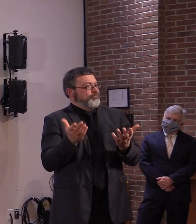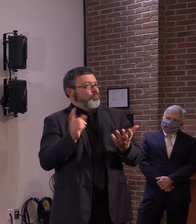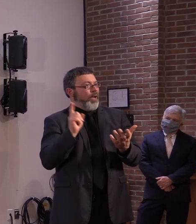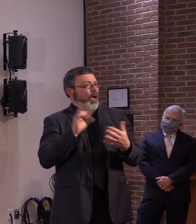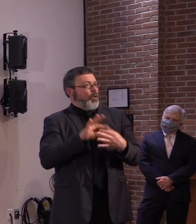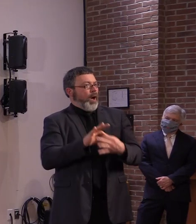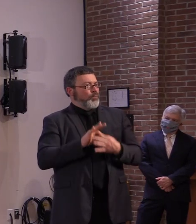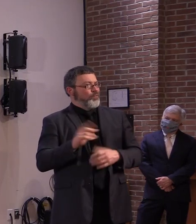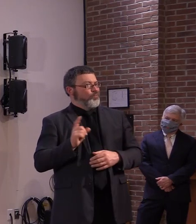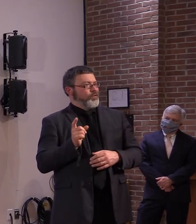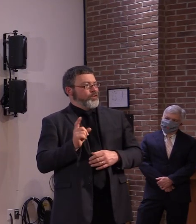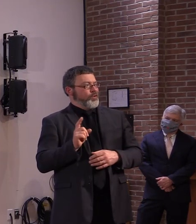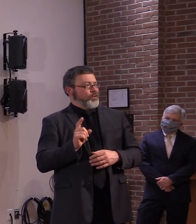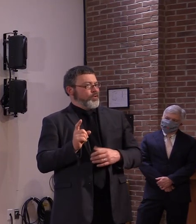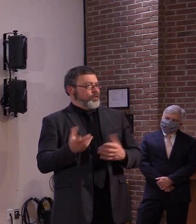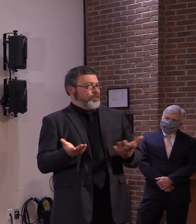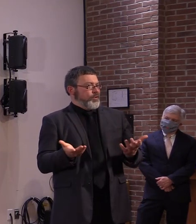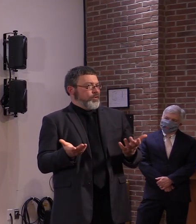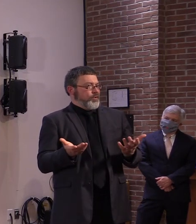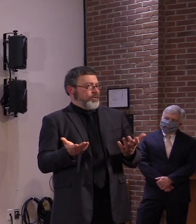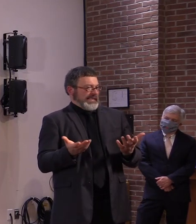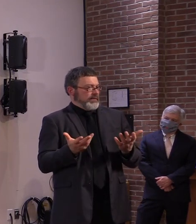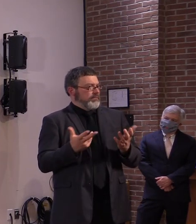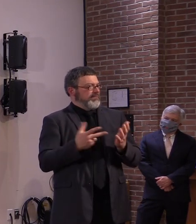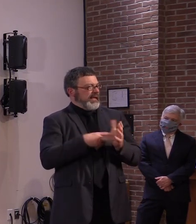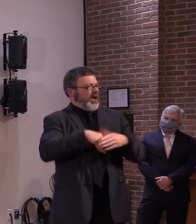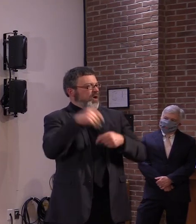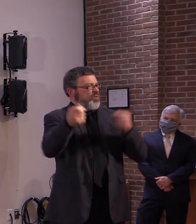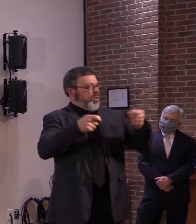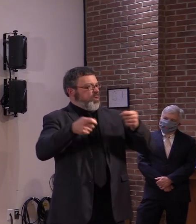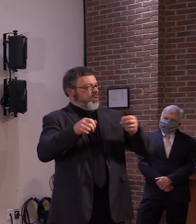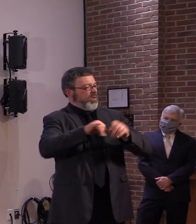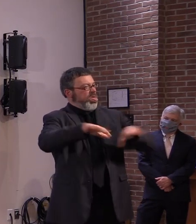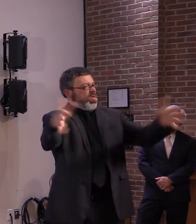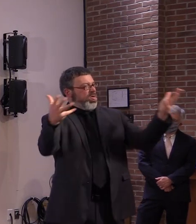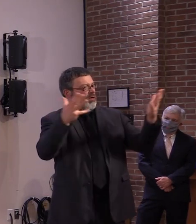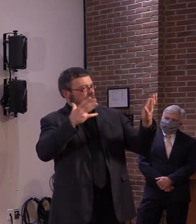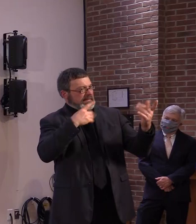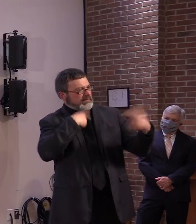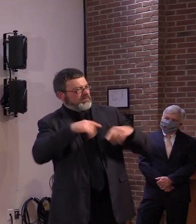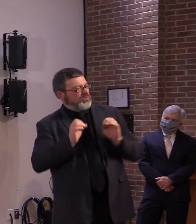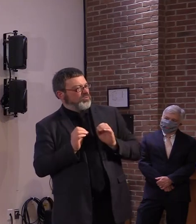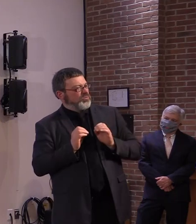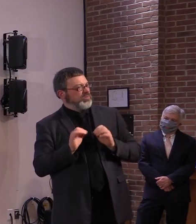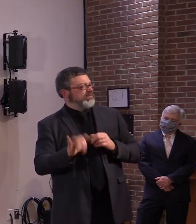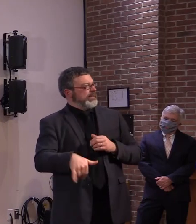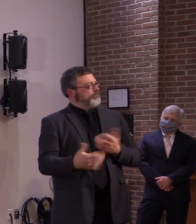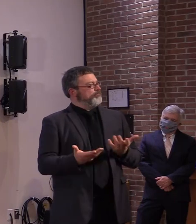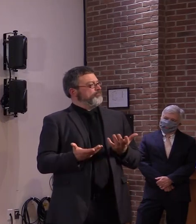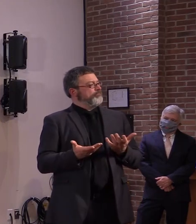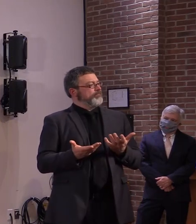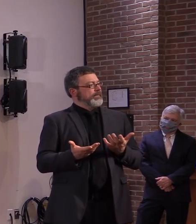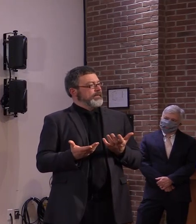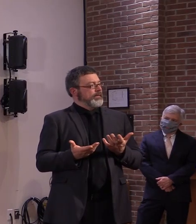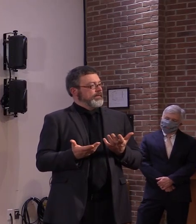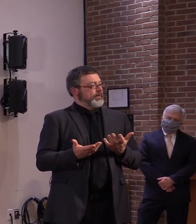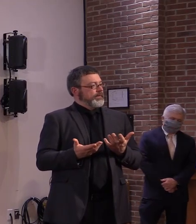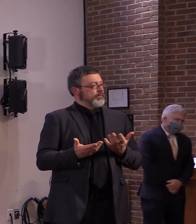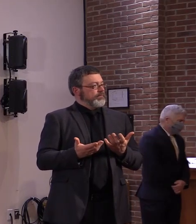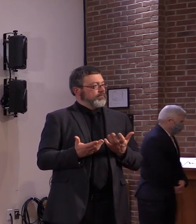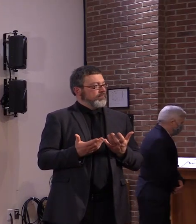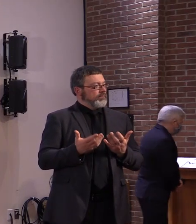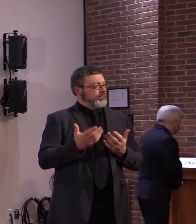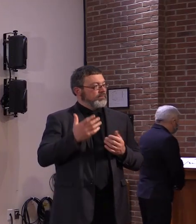are positive. And then they're not able to always, once they do that, they're not always able to connect with the